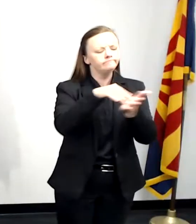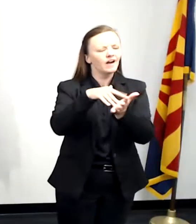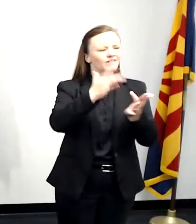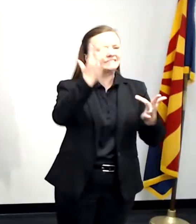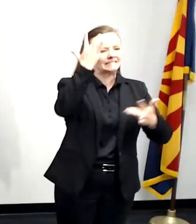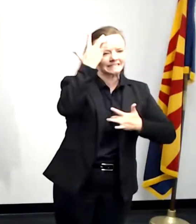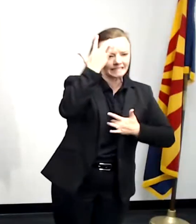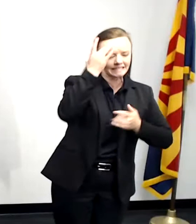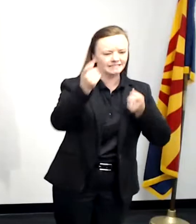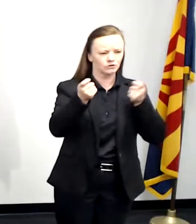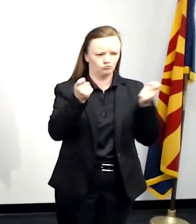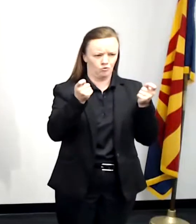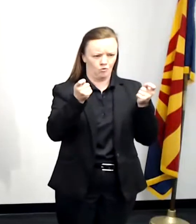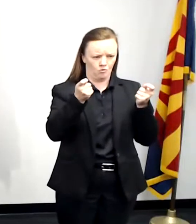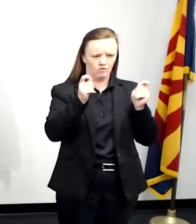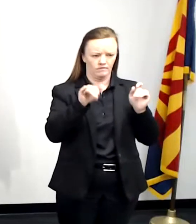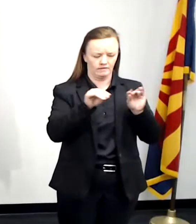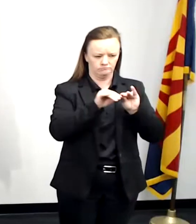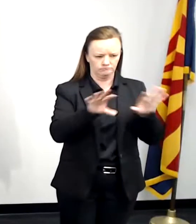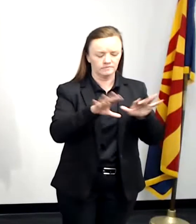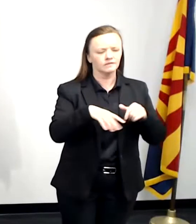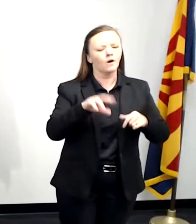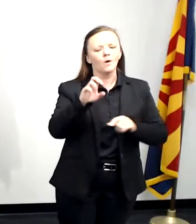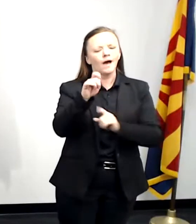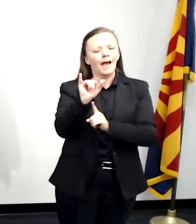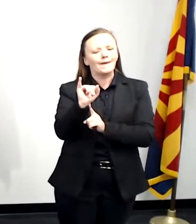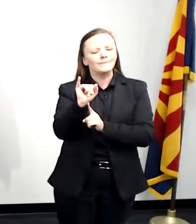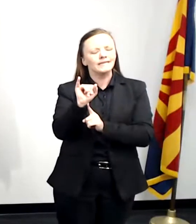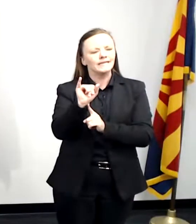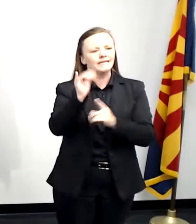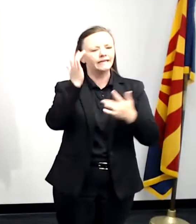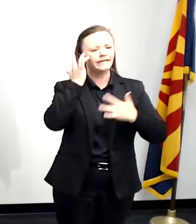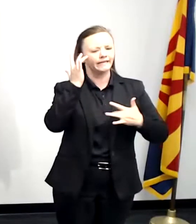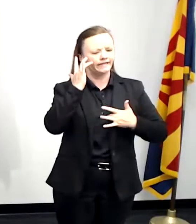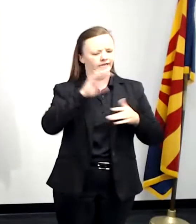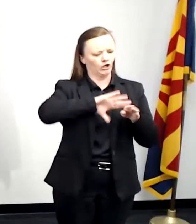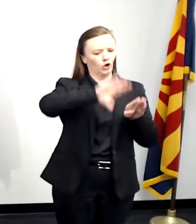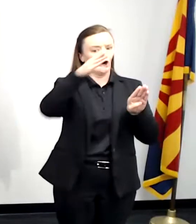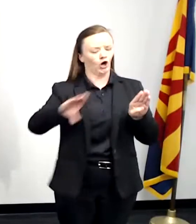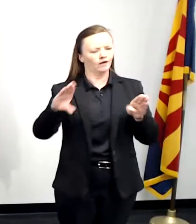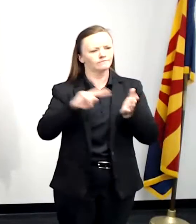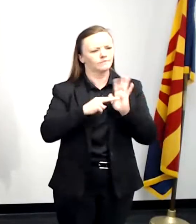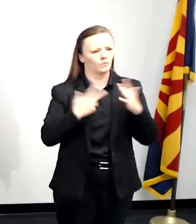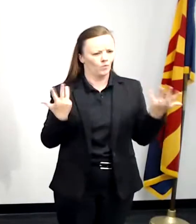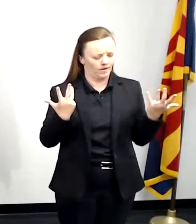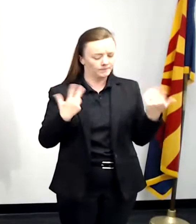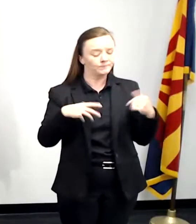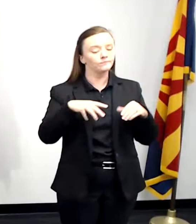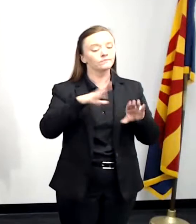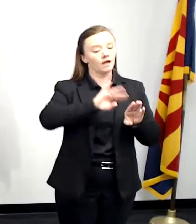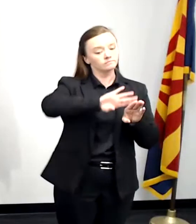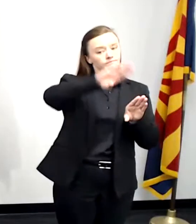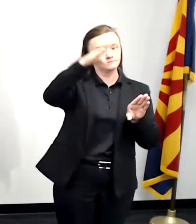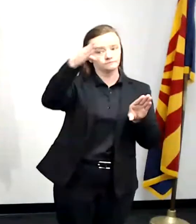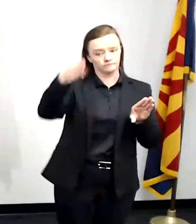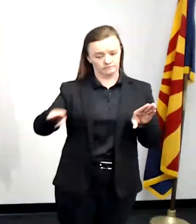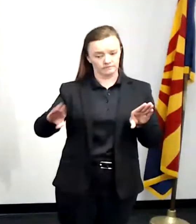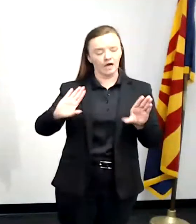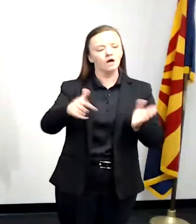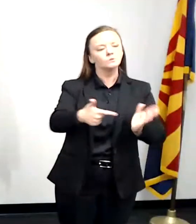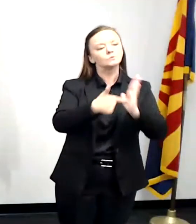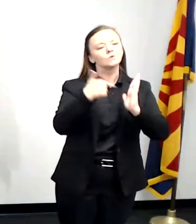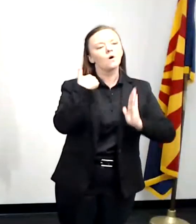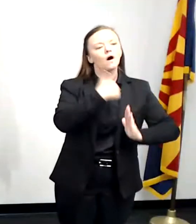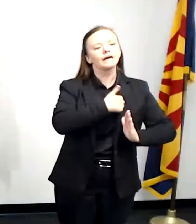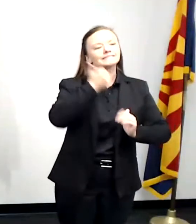What does an Epi Curve tell me? What the Epi Curve tells us is how many new cases are